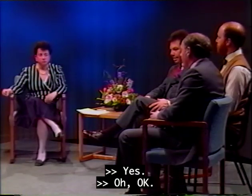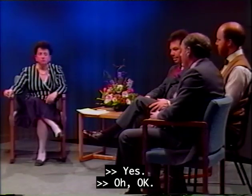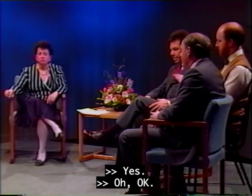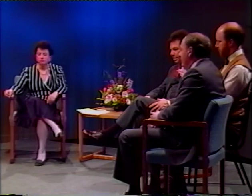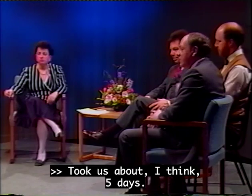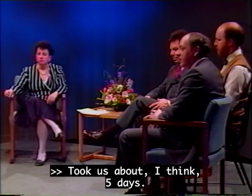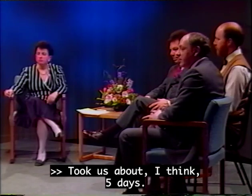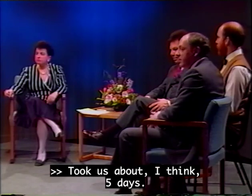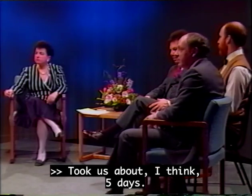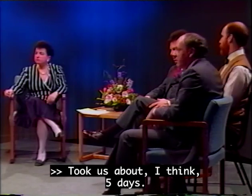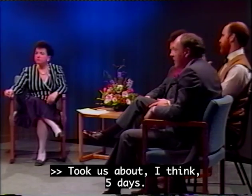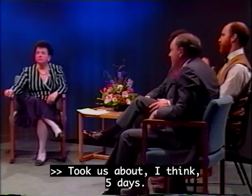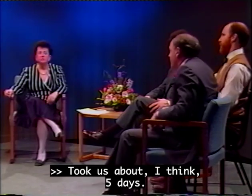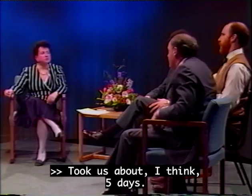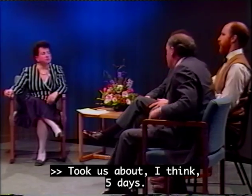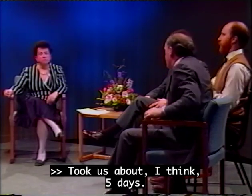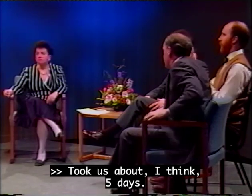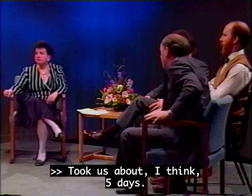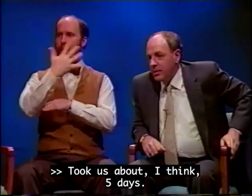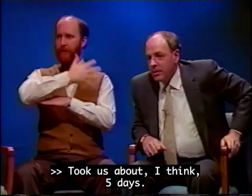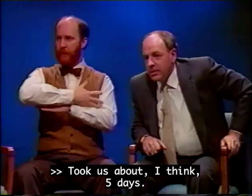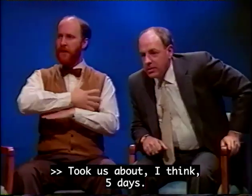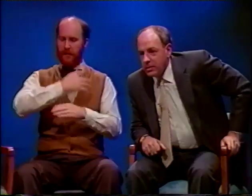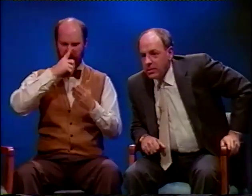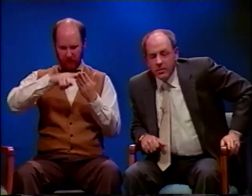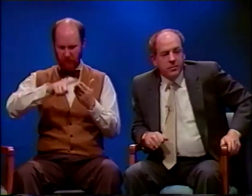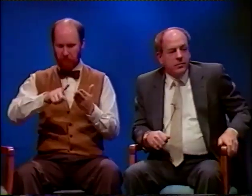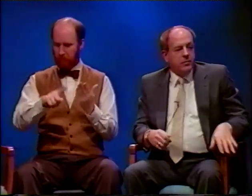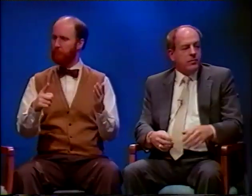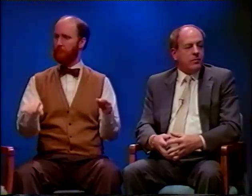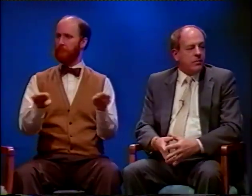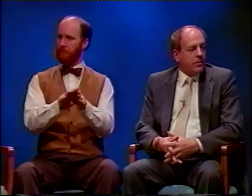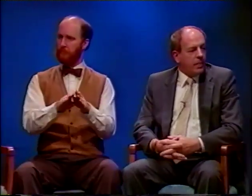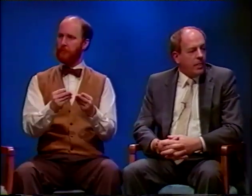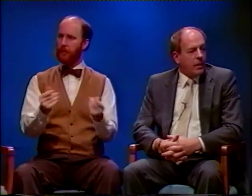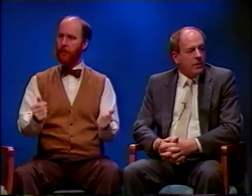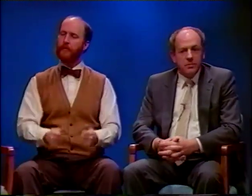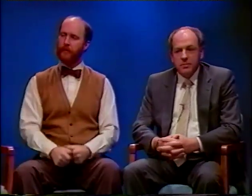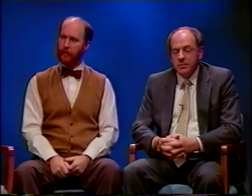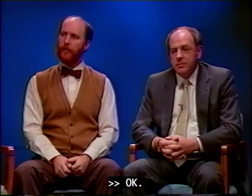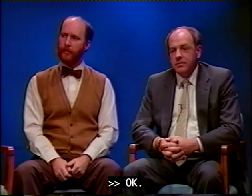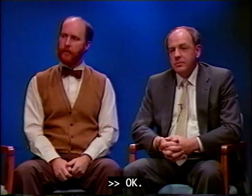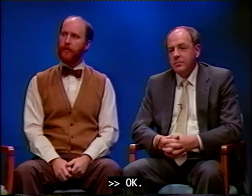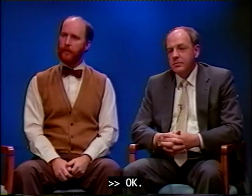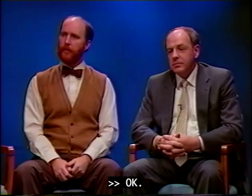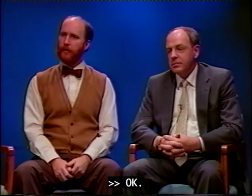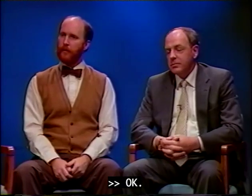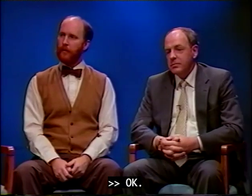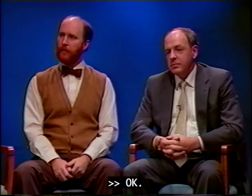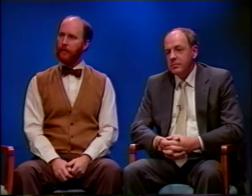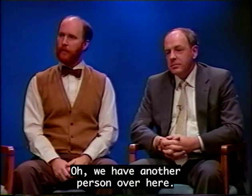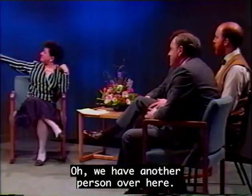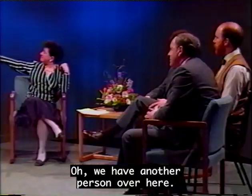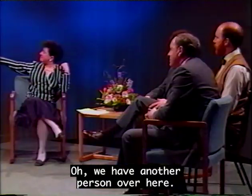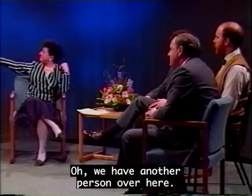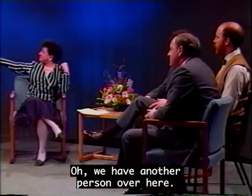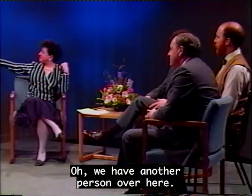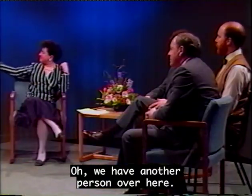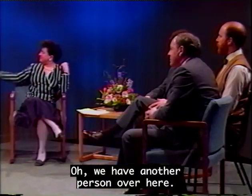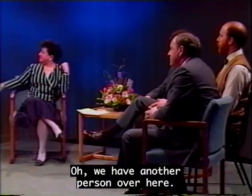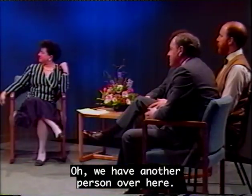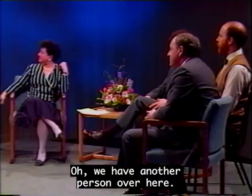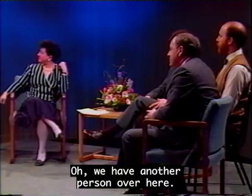Oh, okay. Took us about, I think, 5 days. Okay. Oh, we